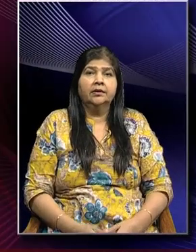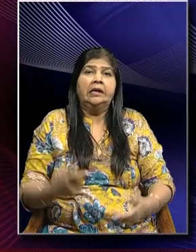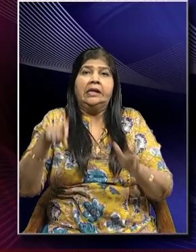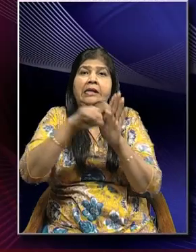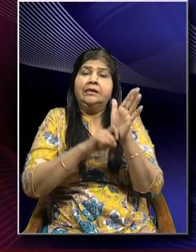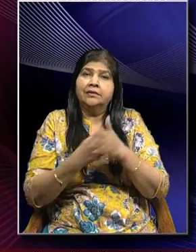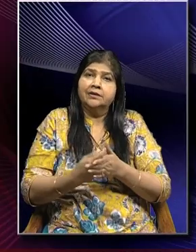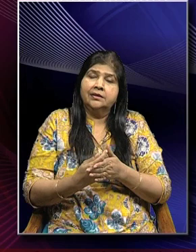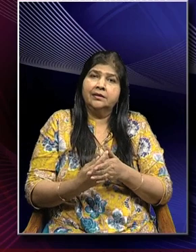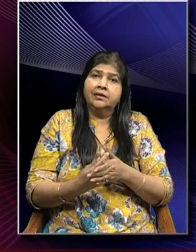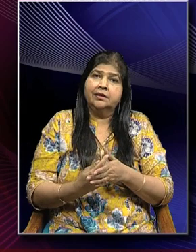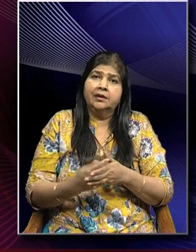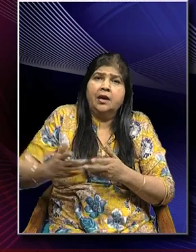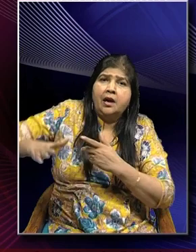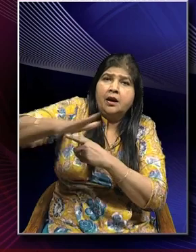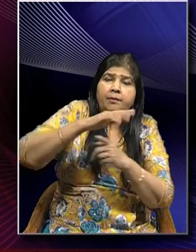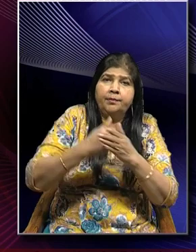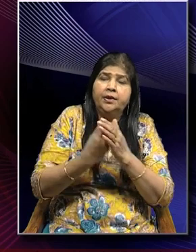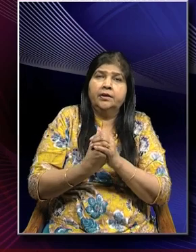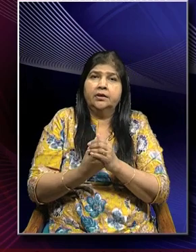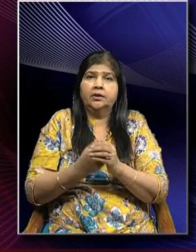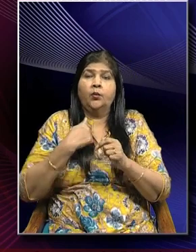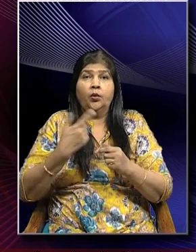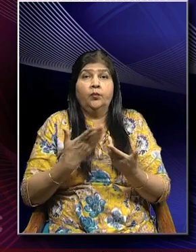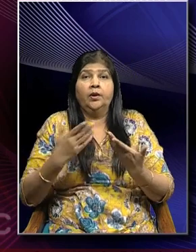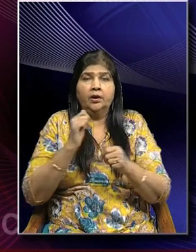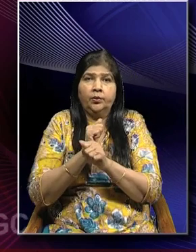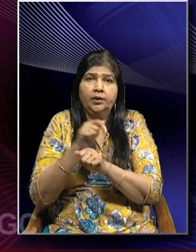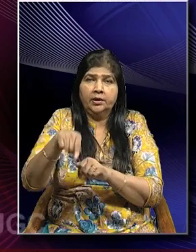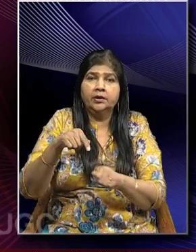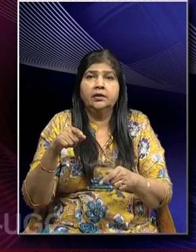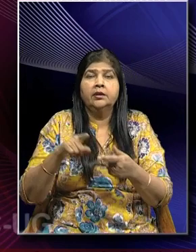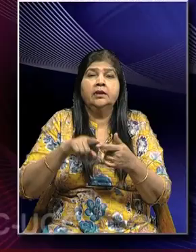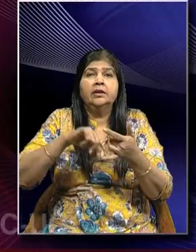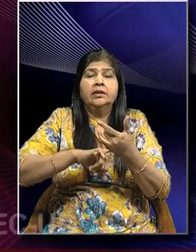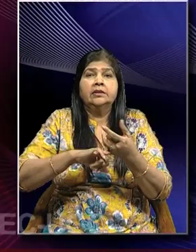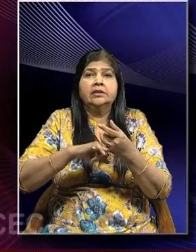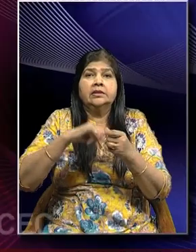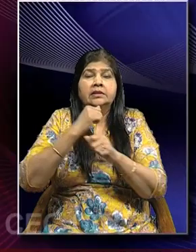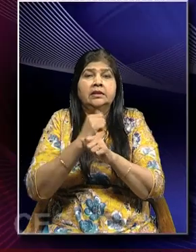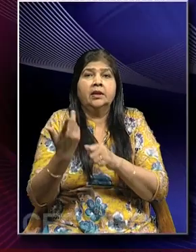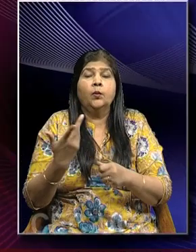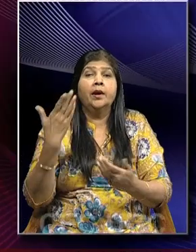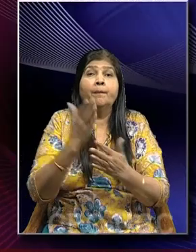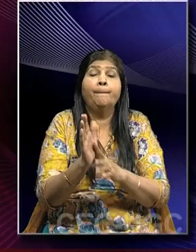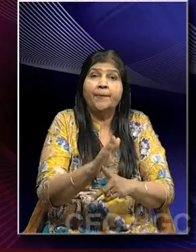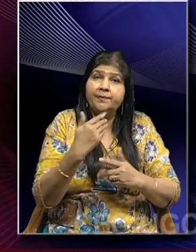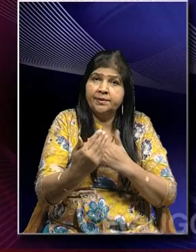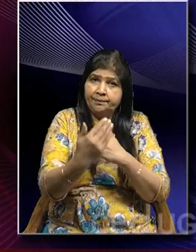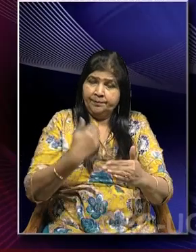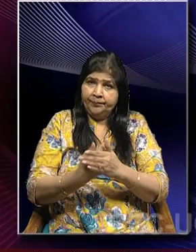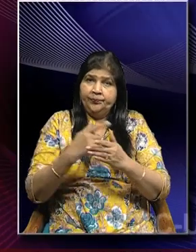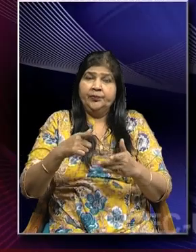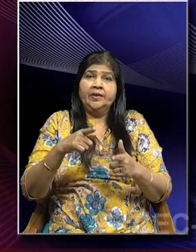reason, complete genesis of what we are doing into the ESG, the way it started, what is the purpose behind having